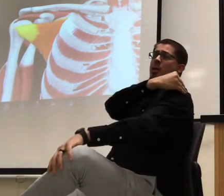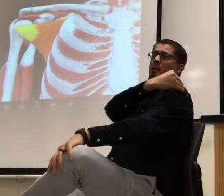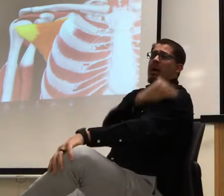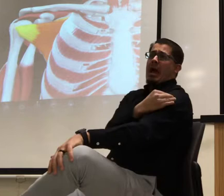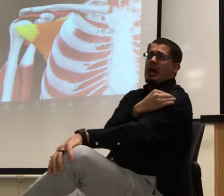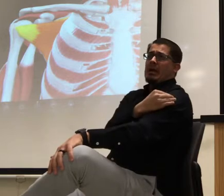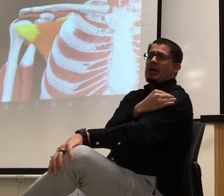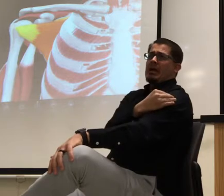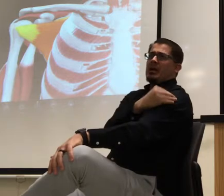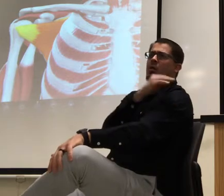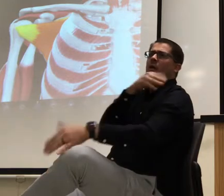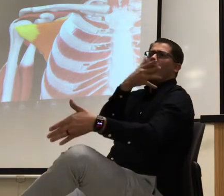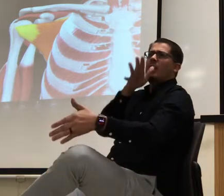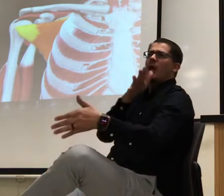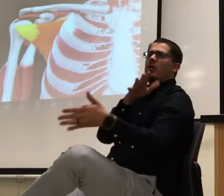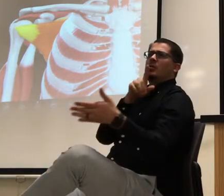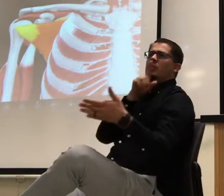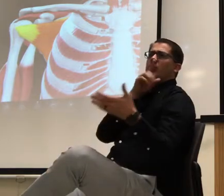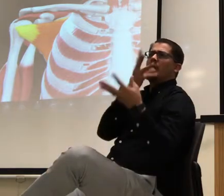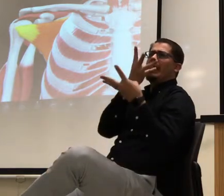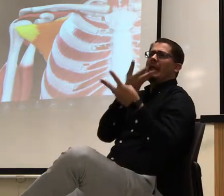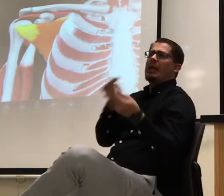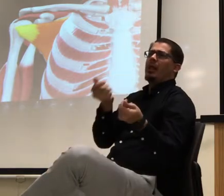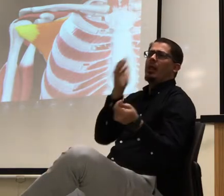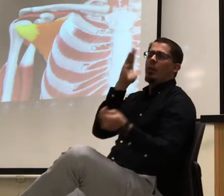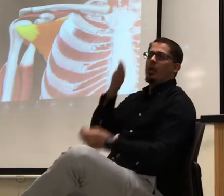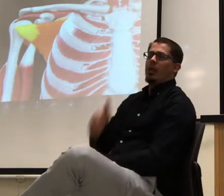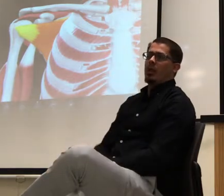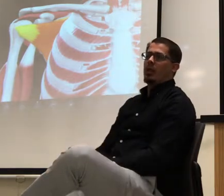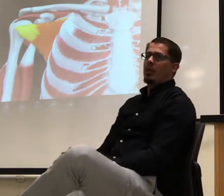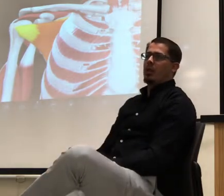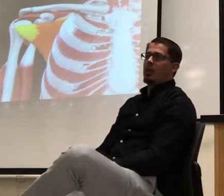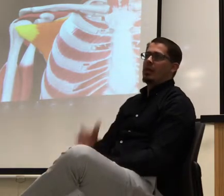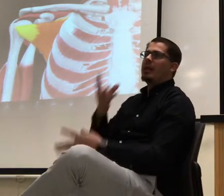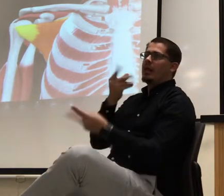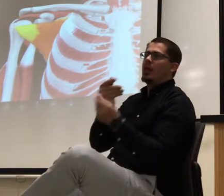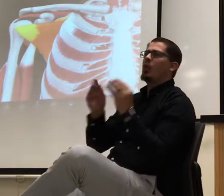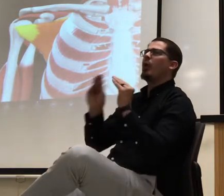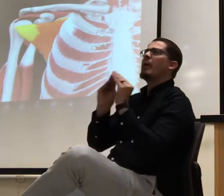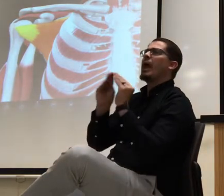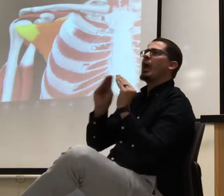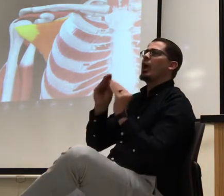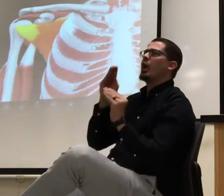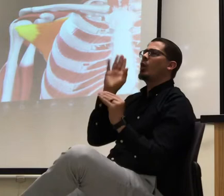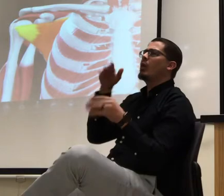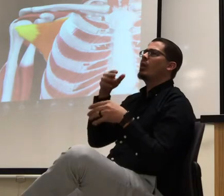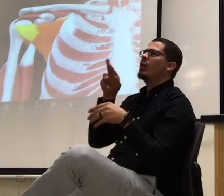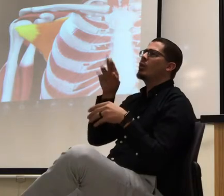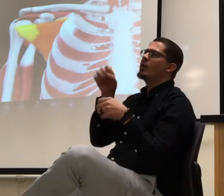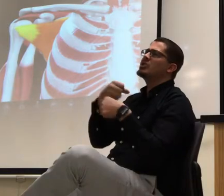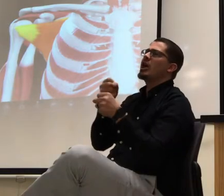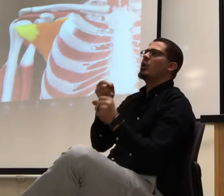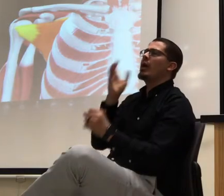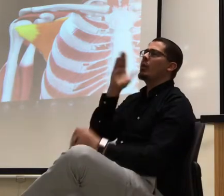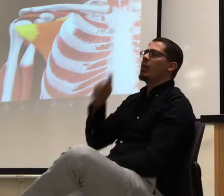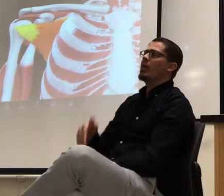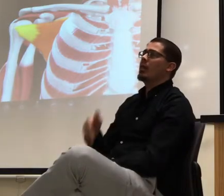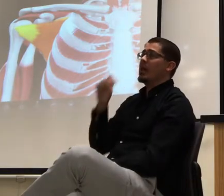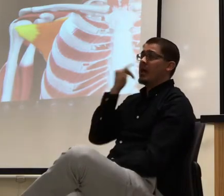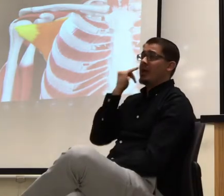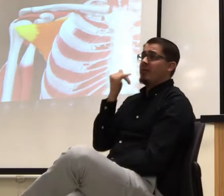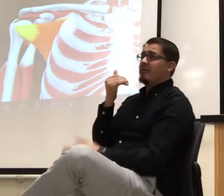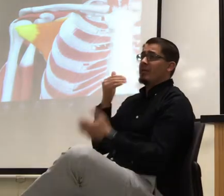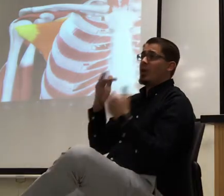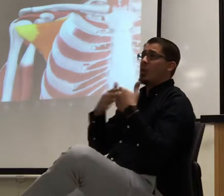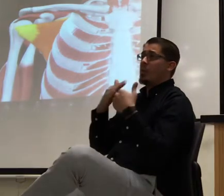tissues close together, you allow them to heal. Okay. Like you said, repair. Okay. Regenerate. Okay. Yeah. Okay. As long as there's